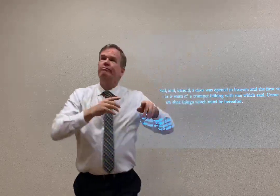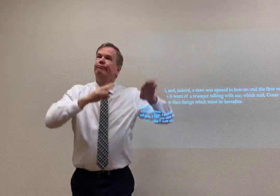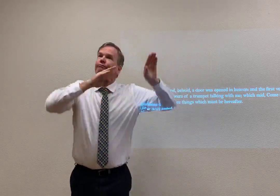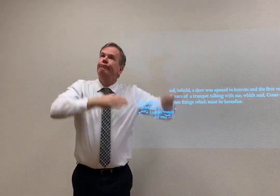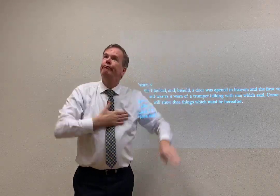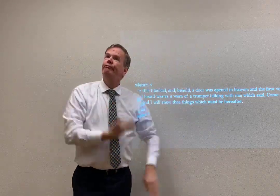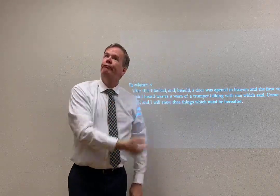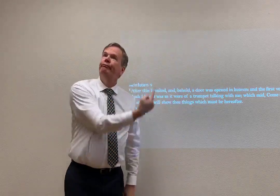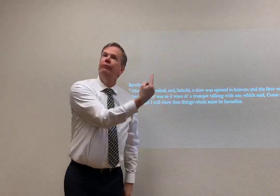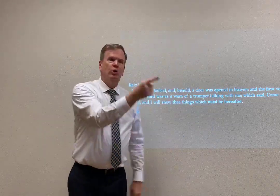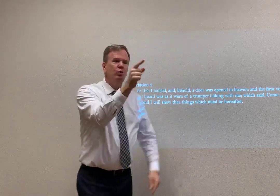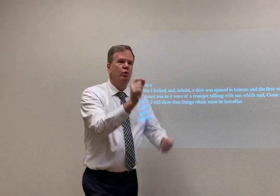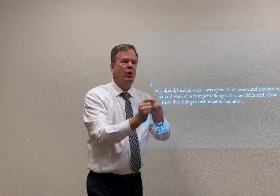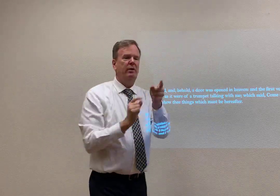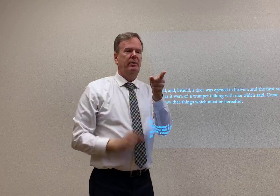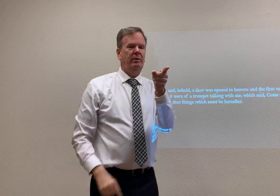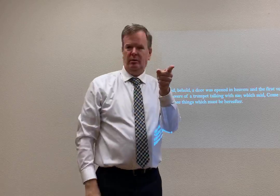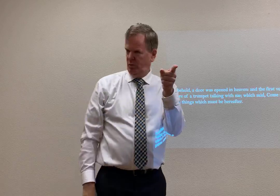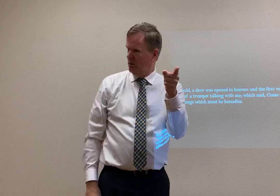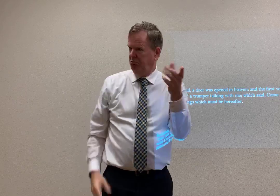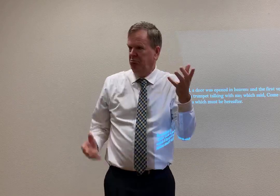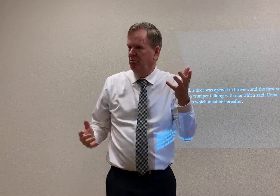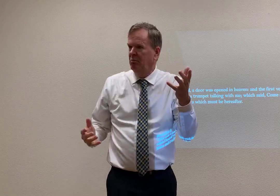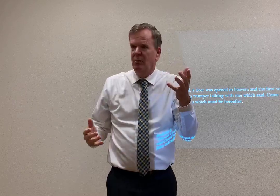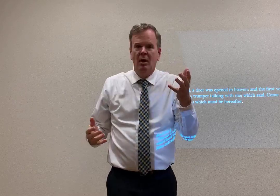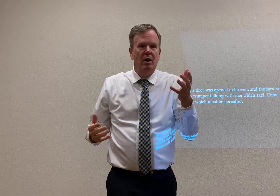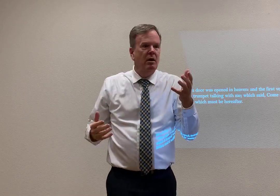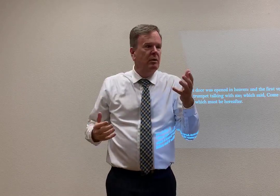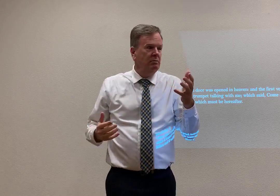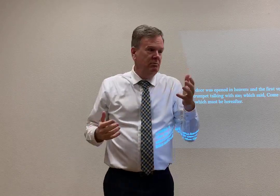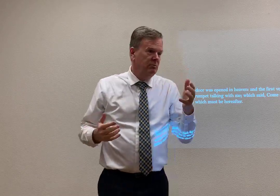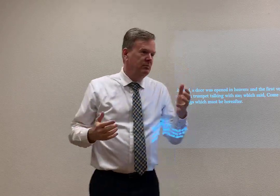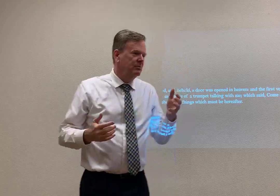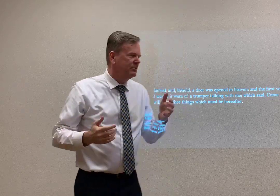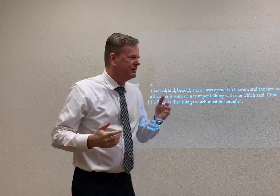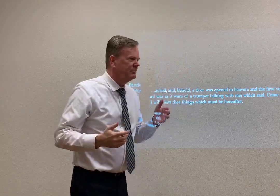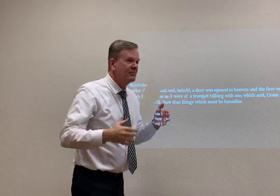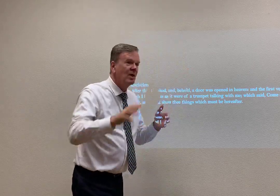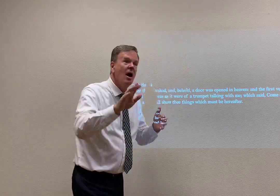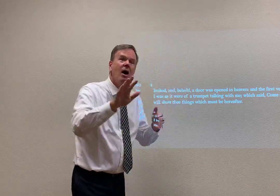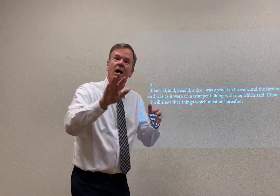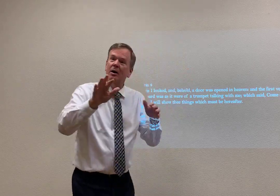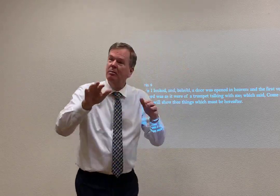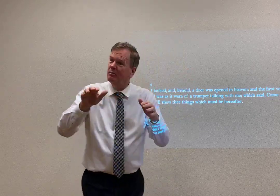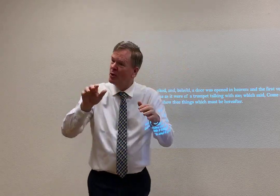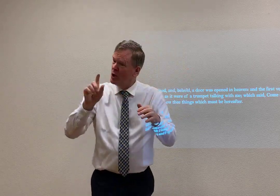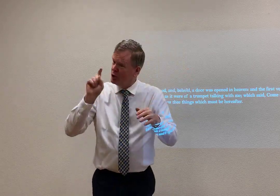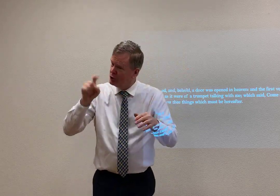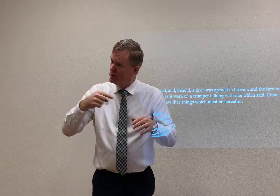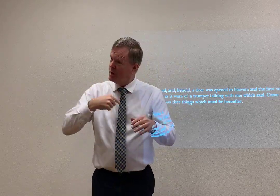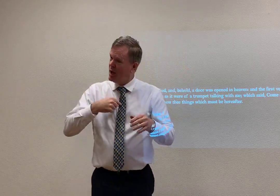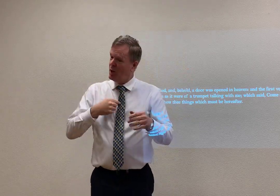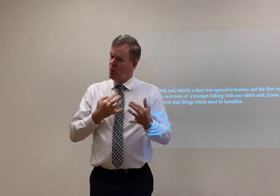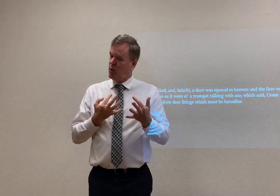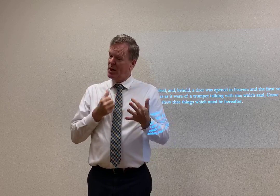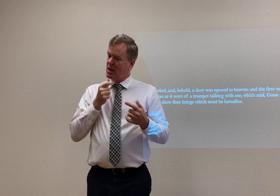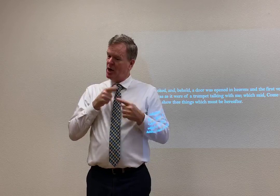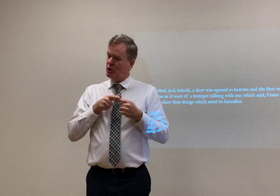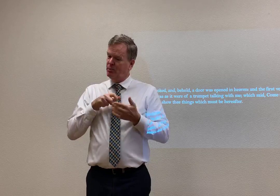Exactly. So you have to every knee will bow and every tongue confess that Jesus Christ is Lord. You're right. And oh, should I